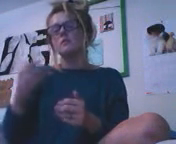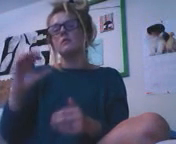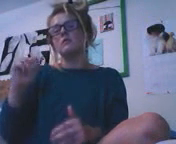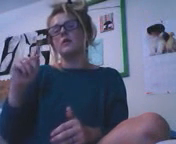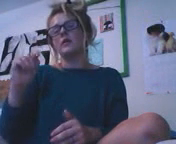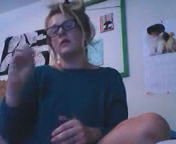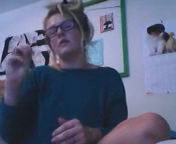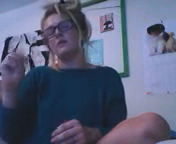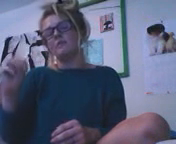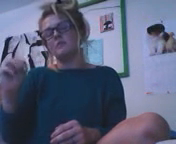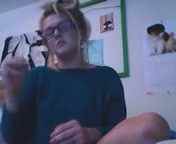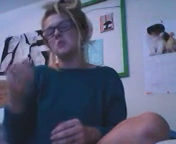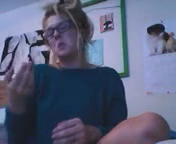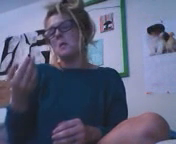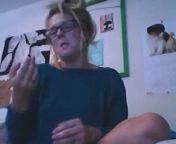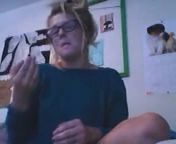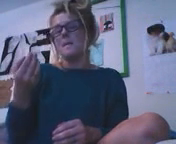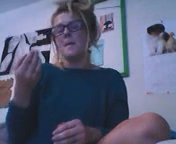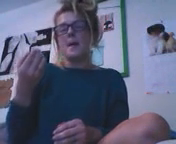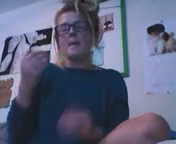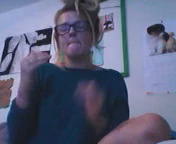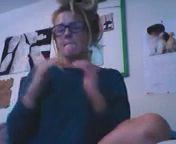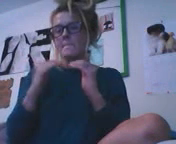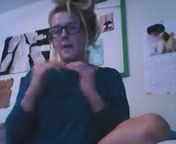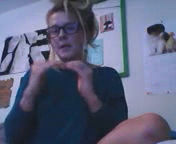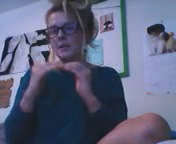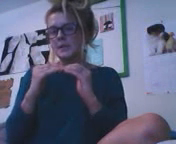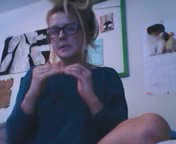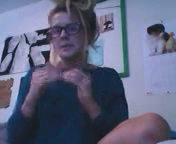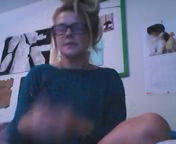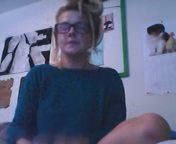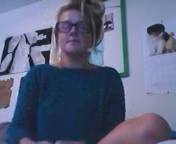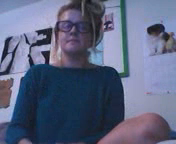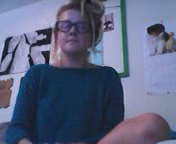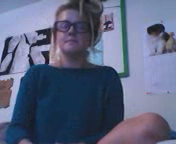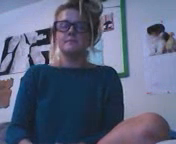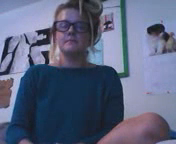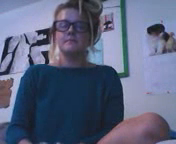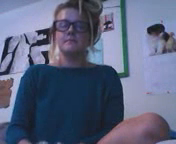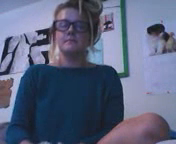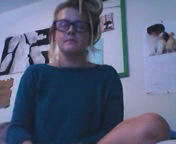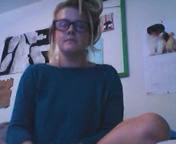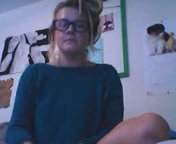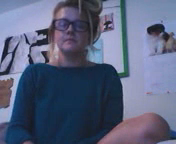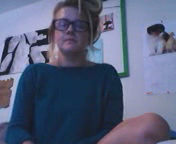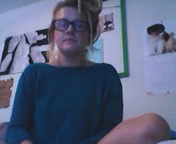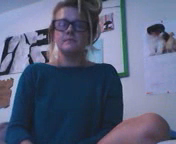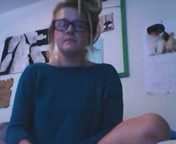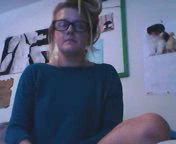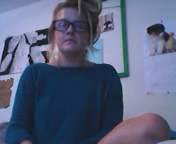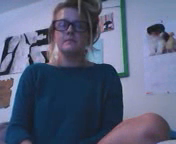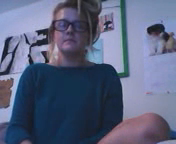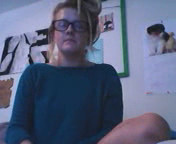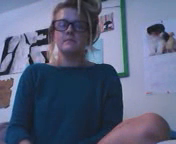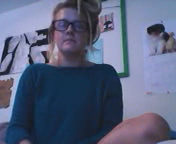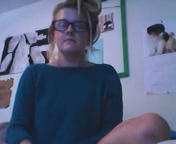out and save you a little less work. And now because I have the same number of each type of